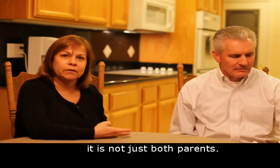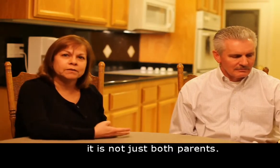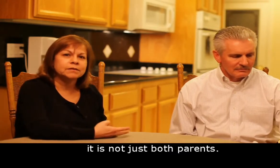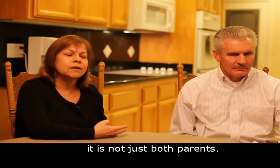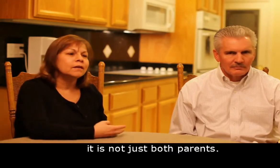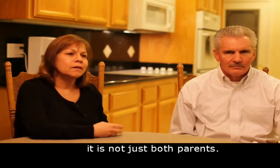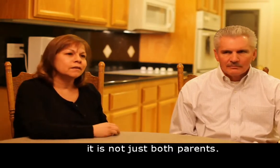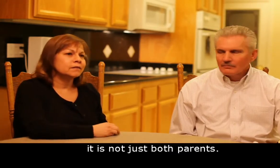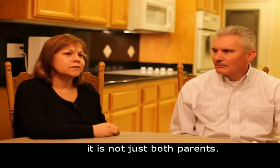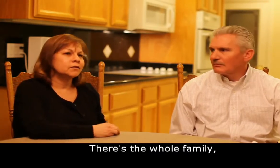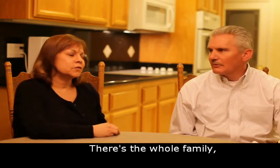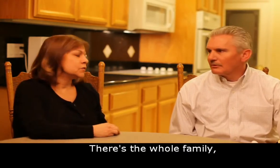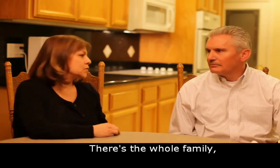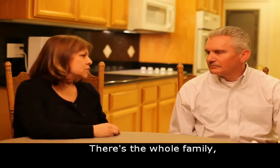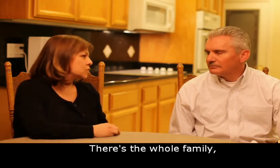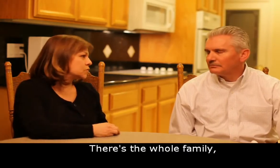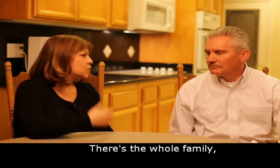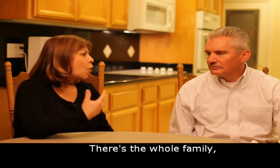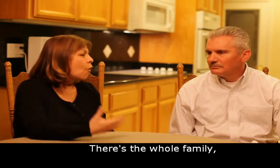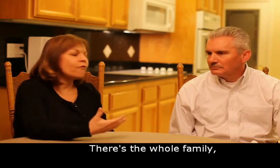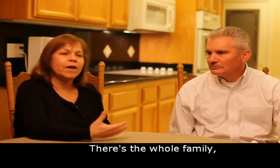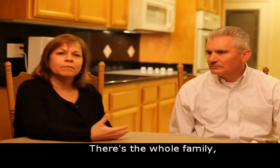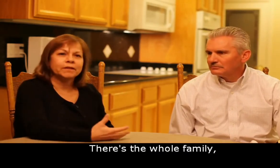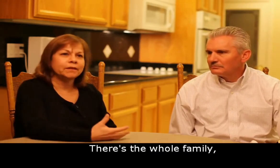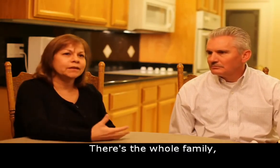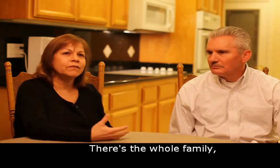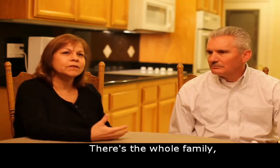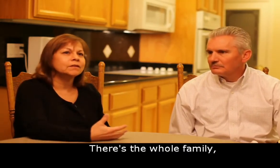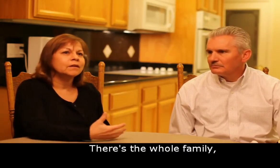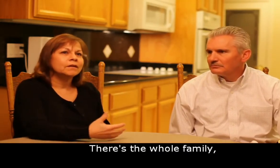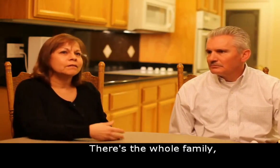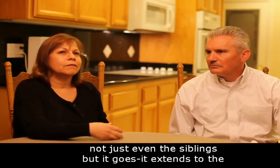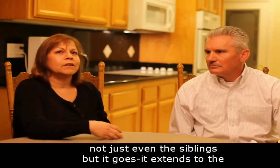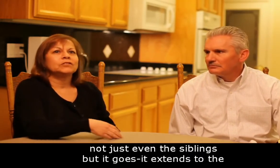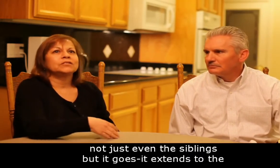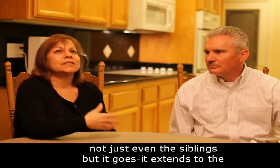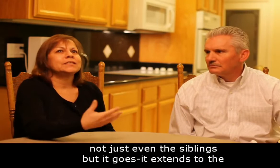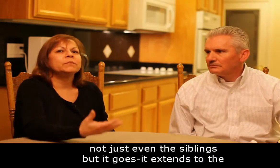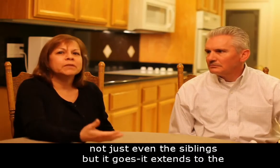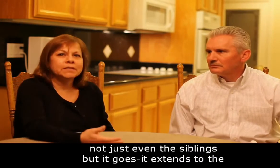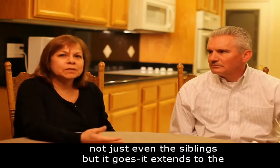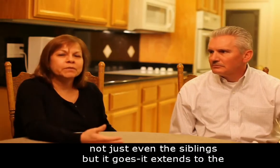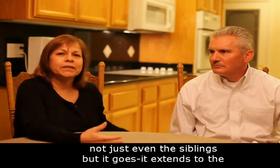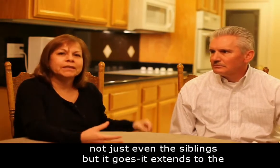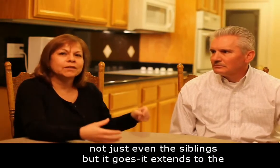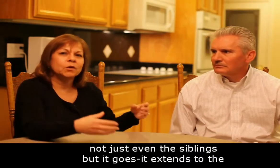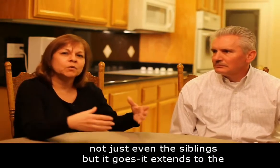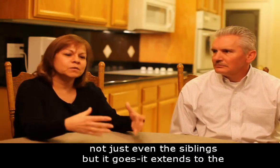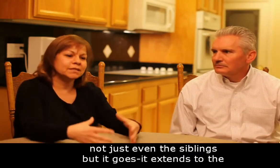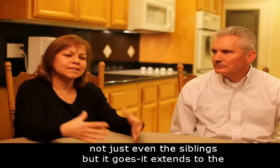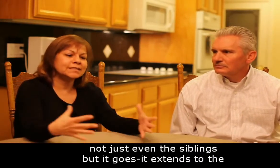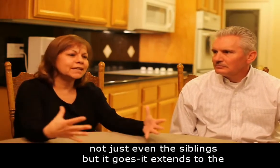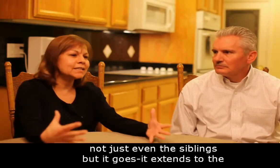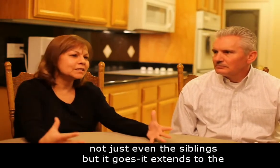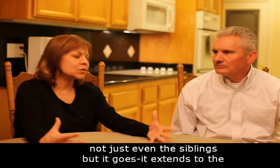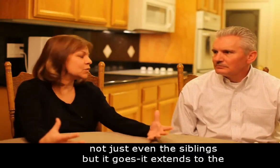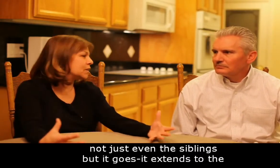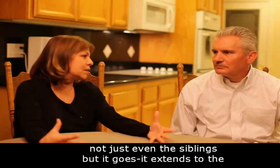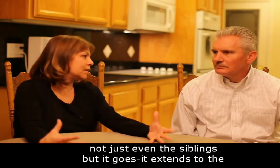parents. There's the whole family, even not just the siblings, but it extends to the